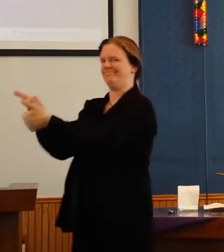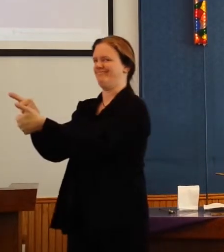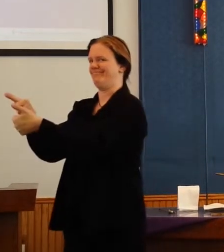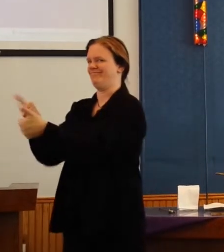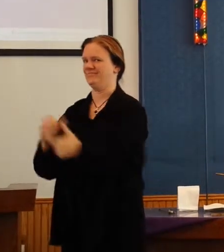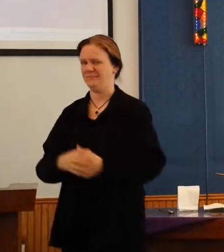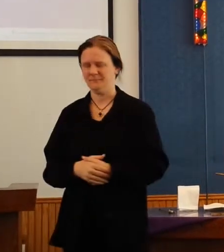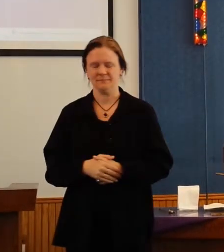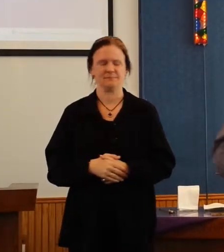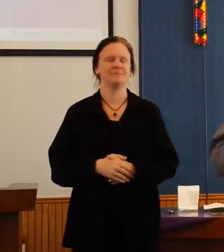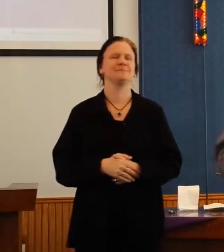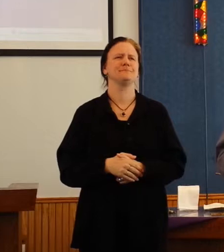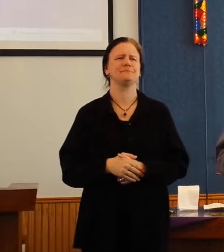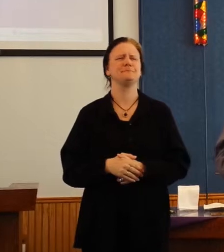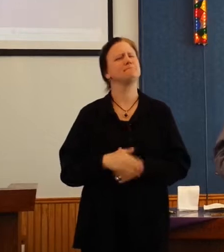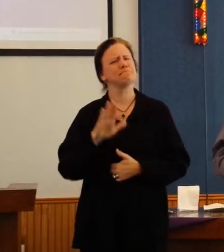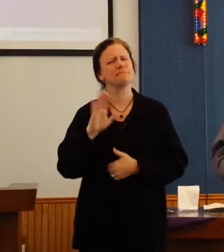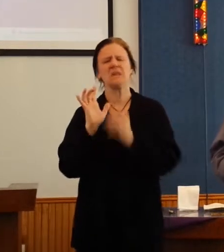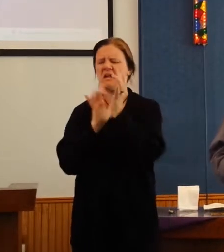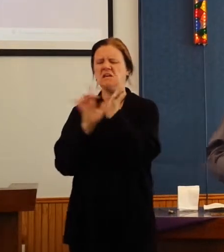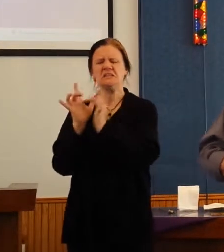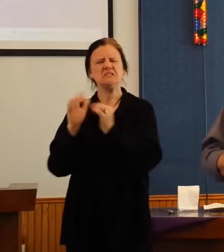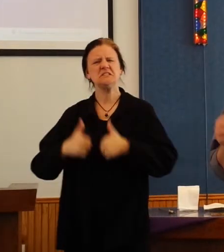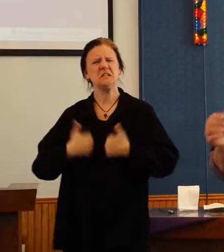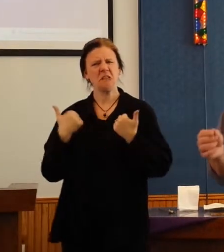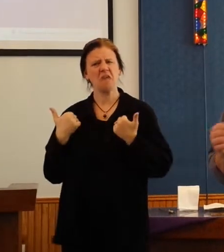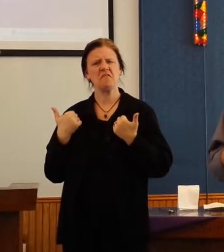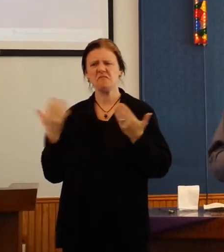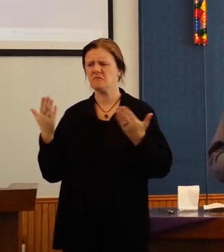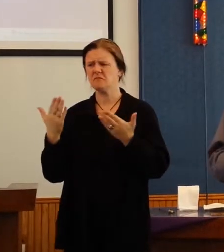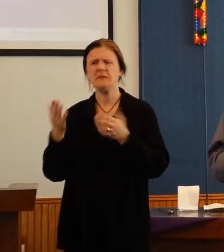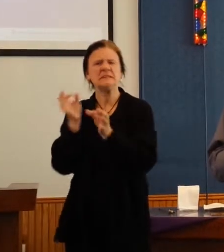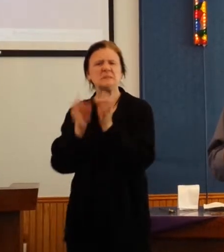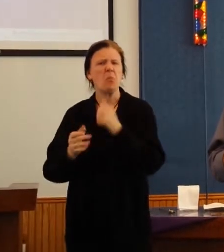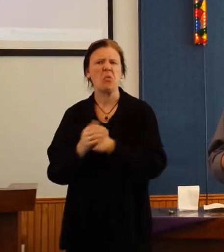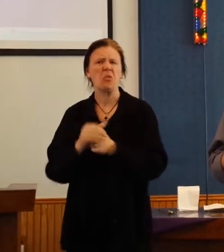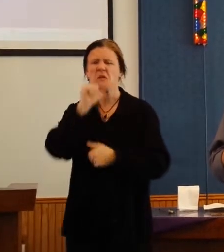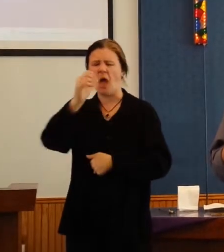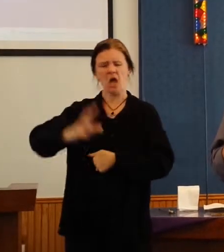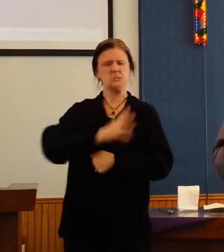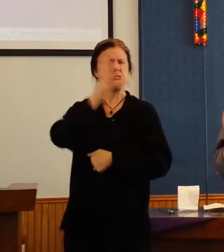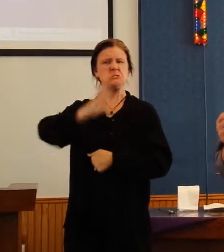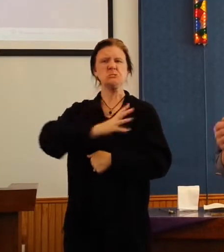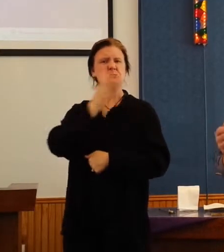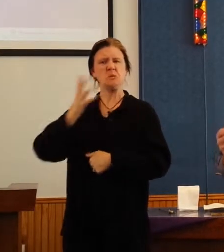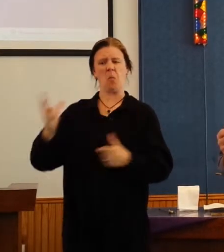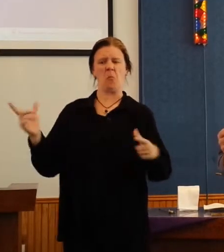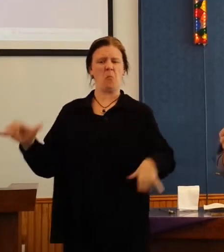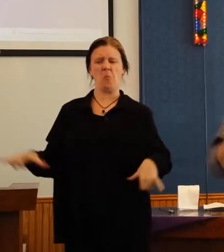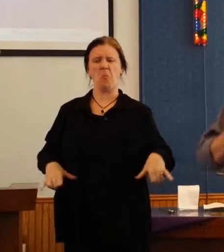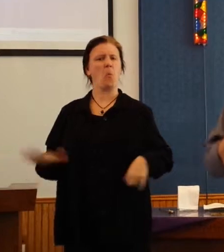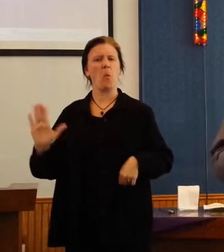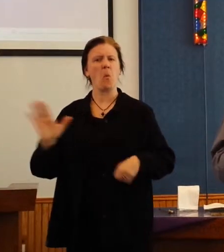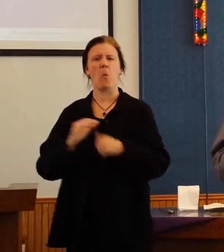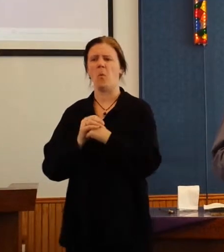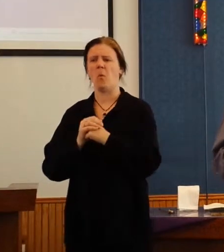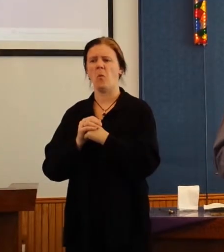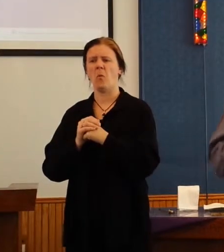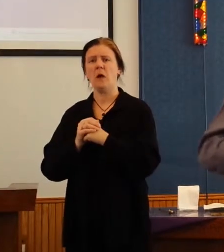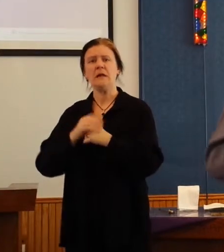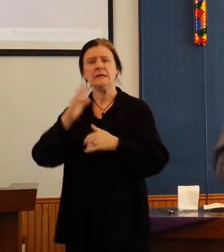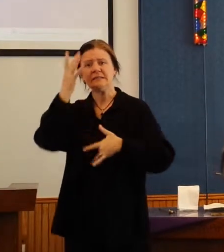You know, Jesus led a simple life of service to God, ministering to the poor, the outcast, and the sick, and